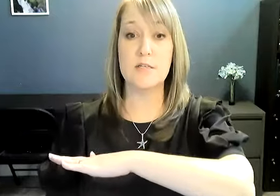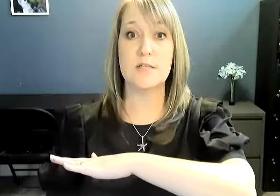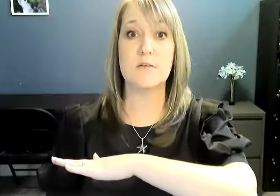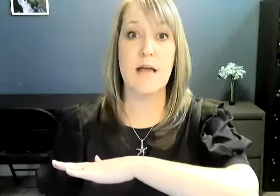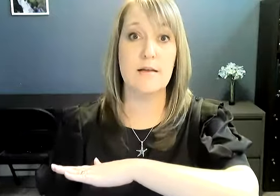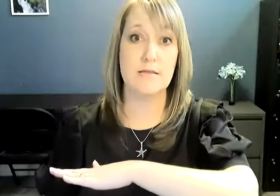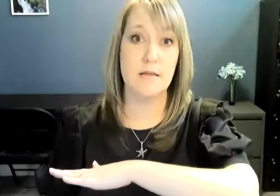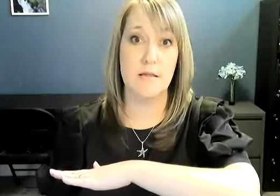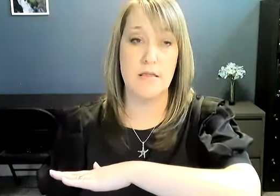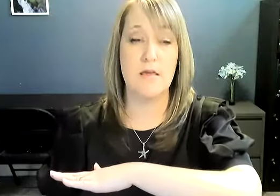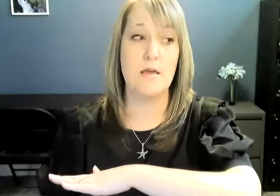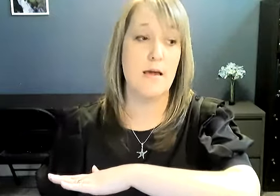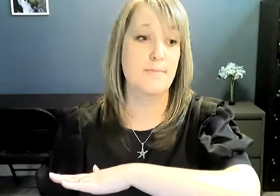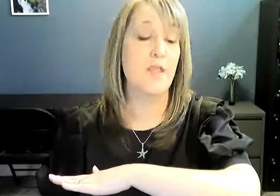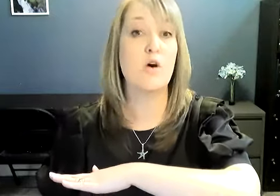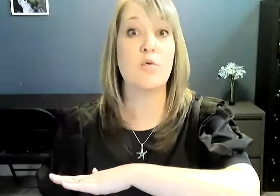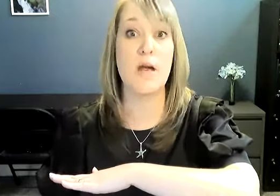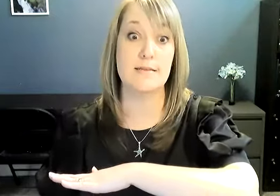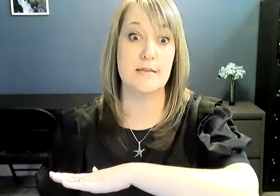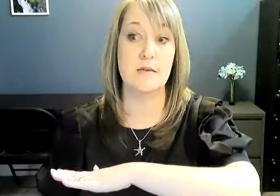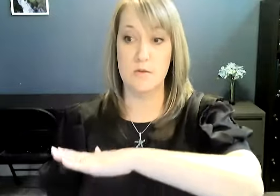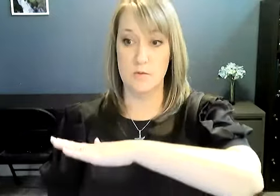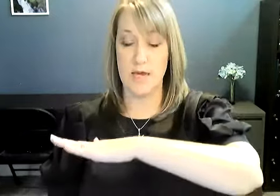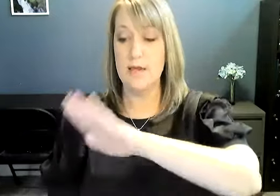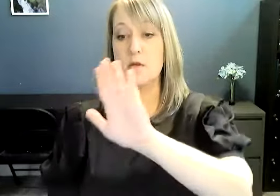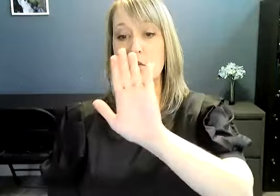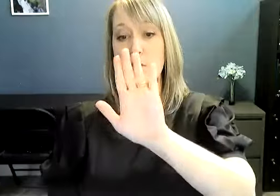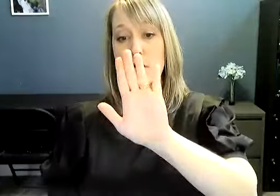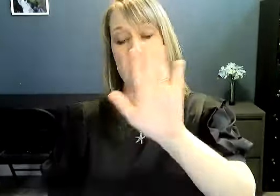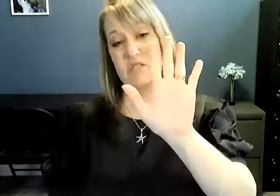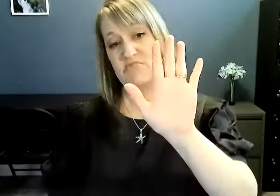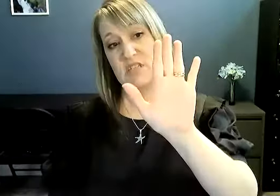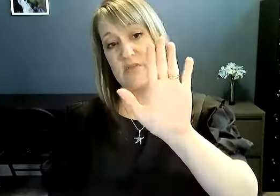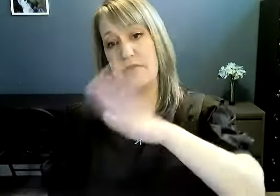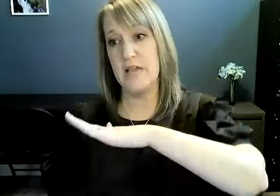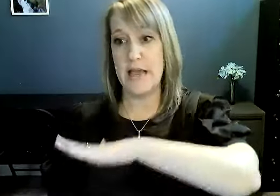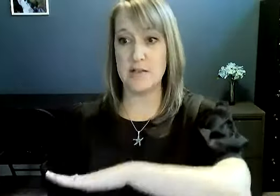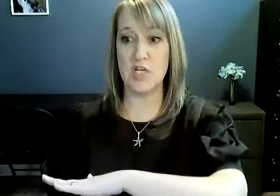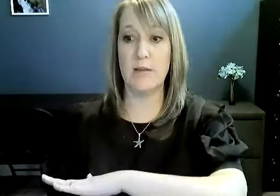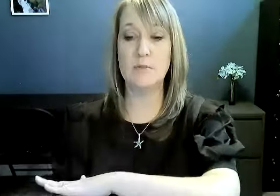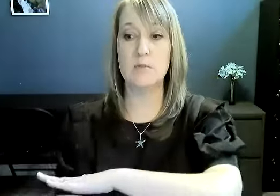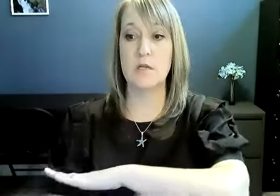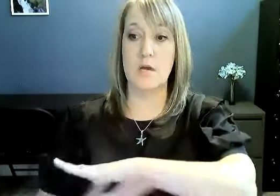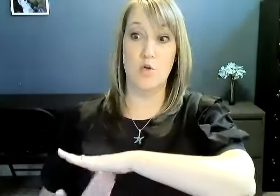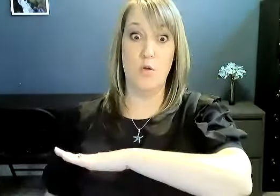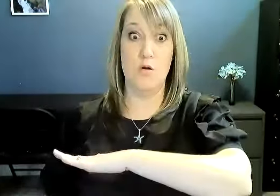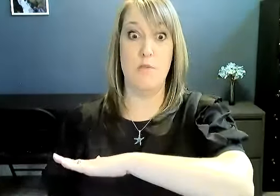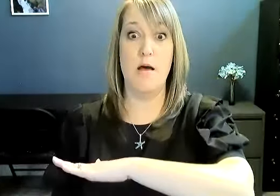serve as the horizon. Okay, so you want just kind of a flat hand shape, and your whole arm up.